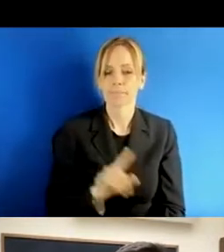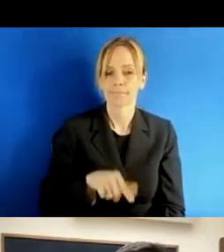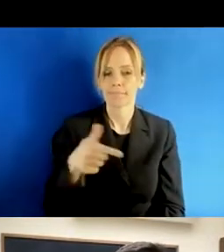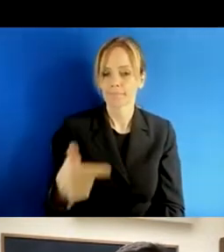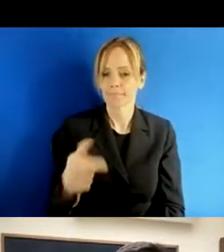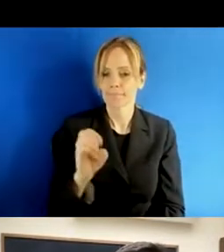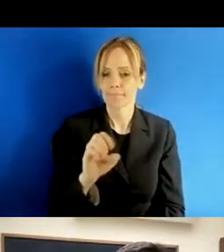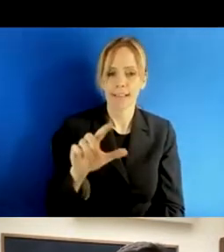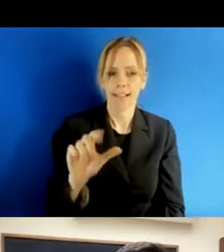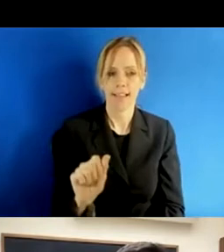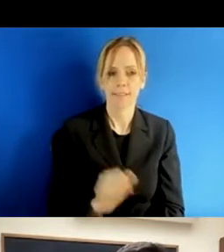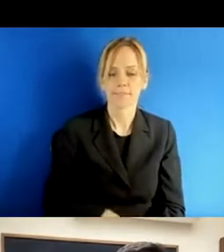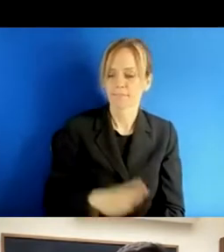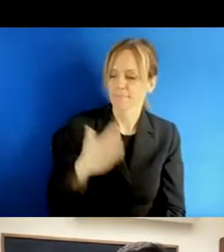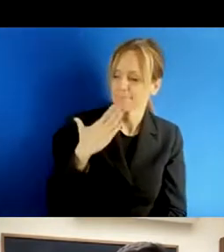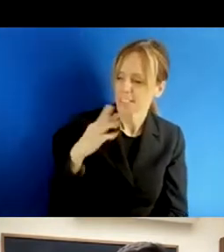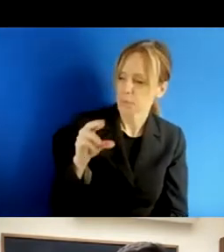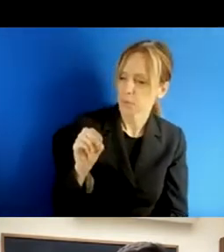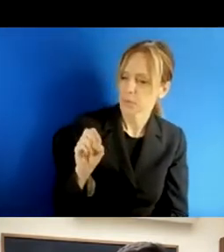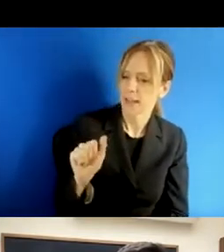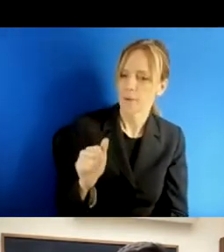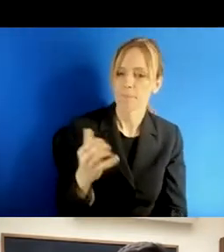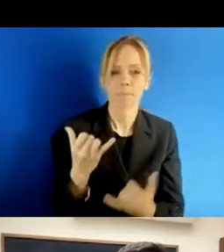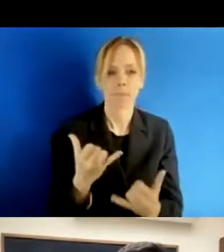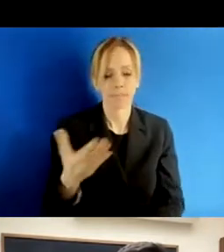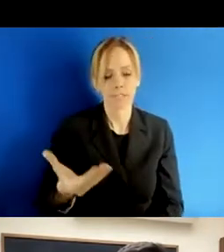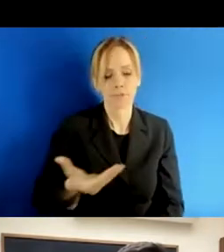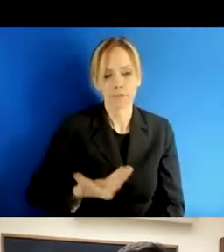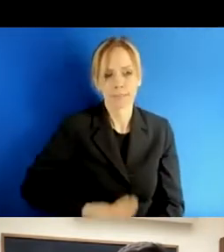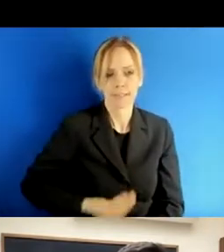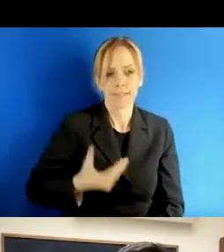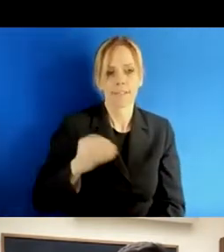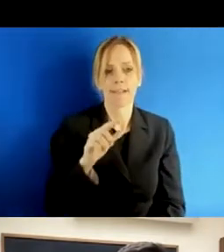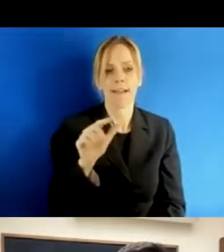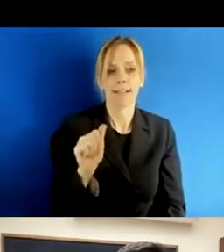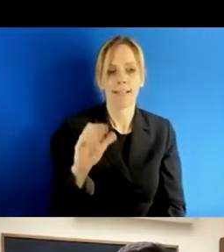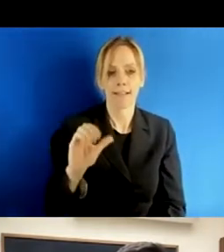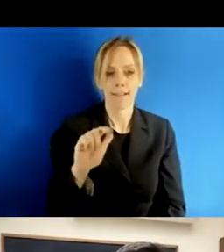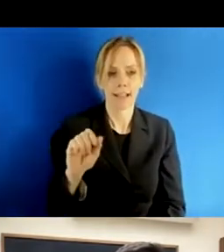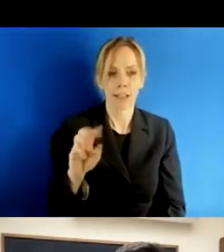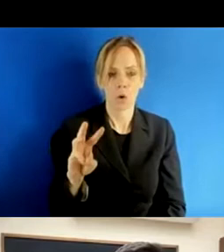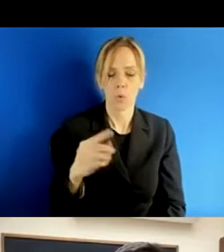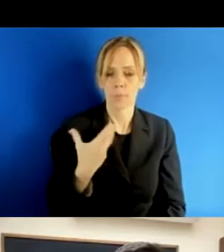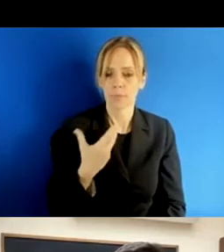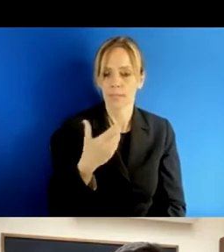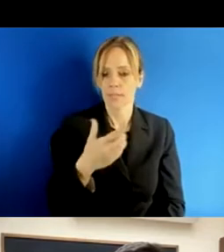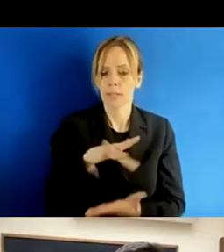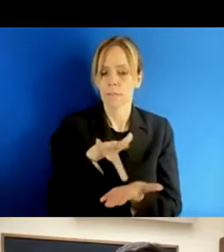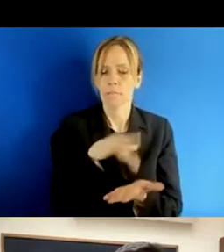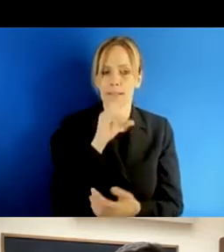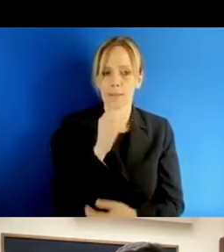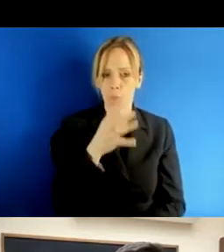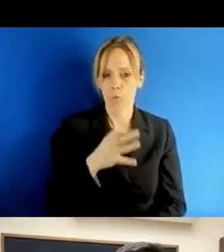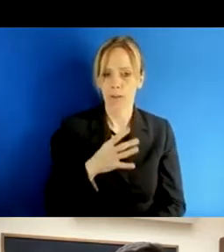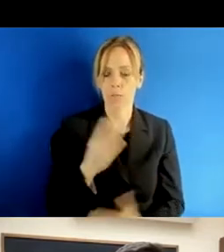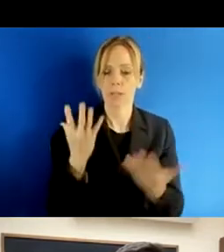Ella. Thank you, Rosa. And I'll introduce myself. I'm Ella Callow. I am a middle-aged woman with dark hair